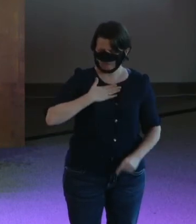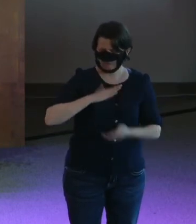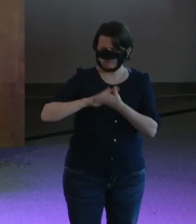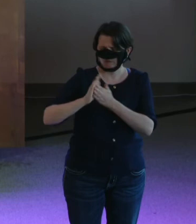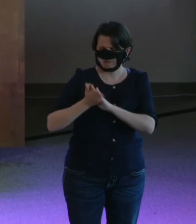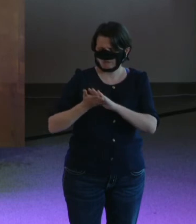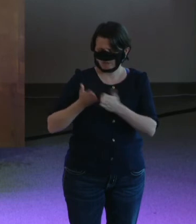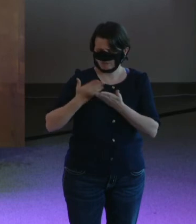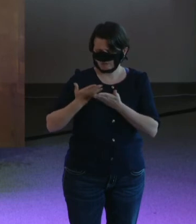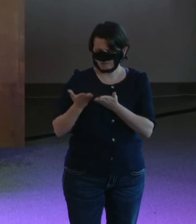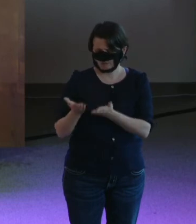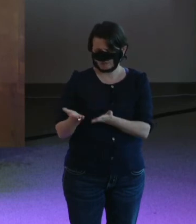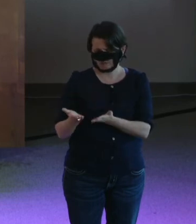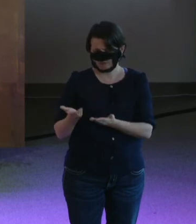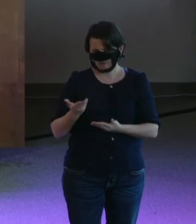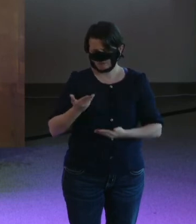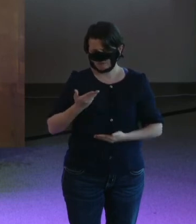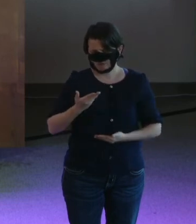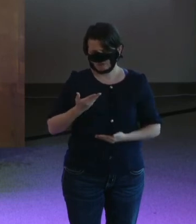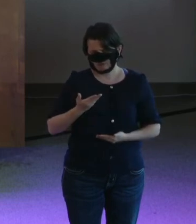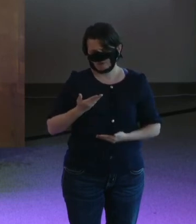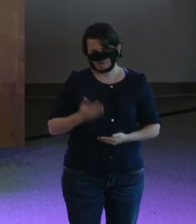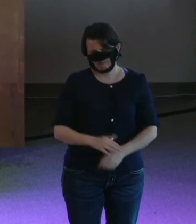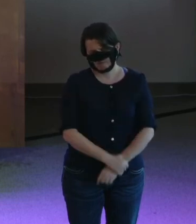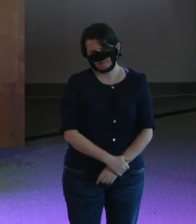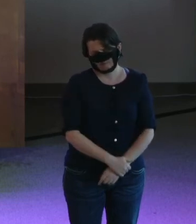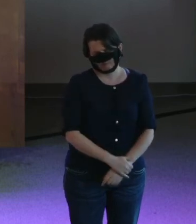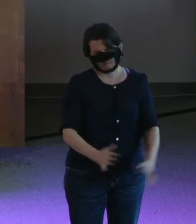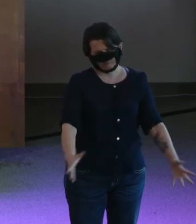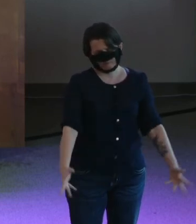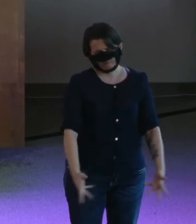my forgiveness. Deep breath in again.